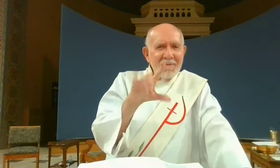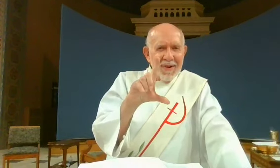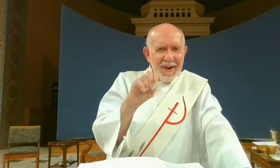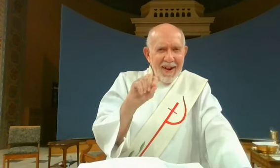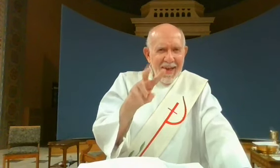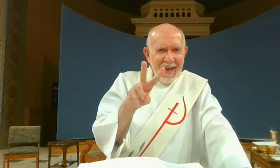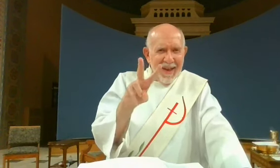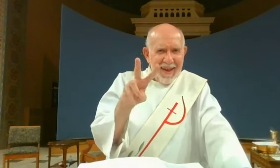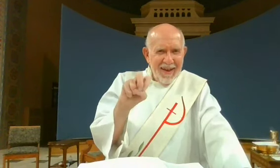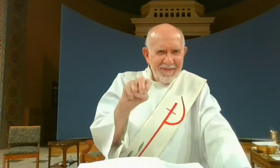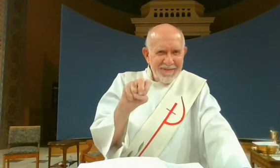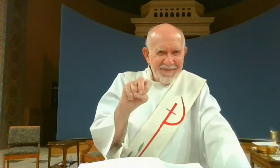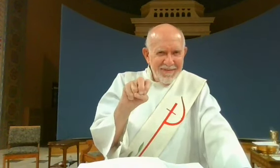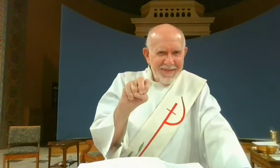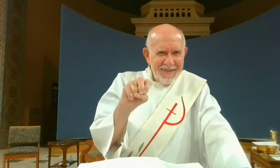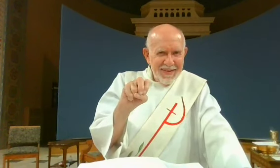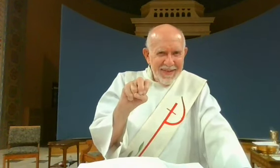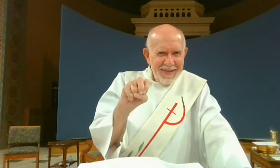of love.